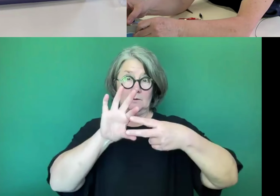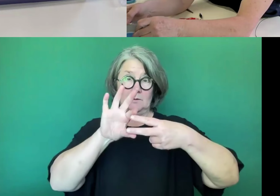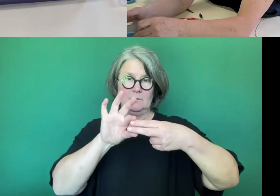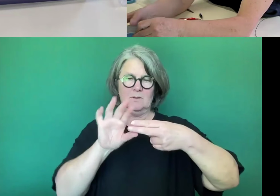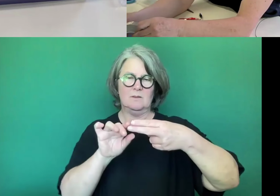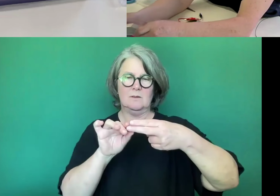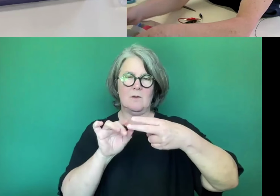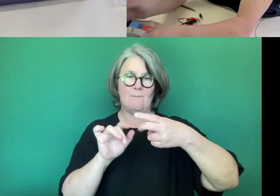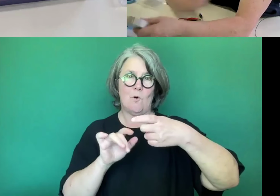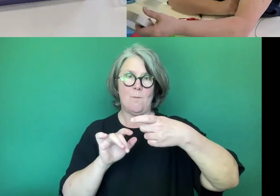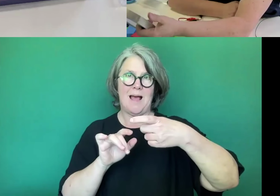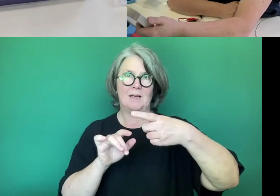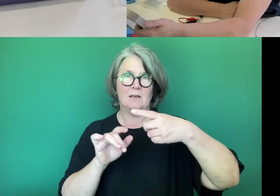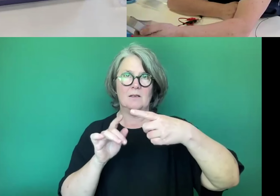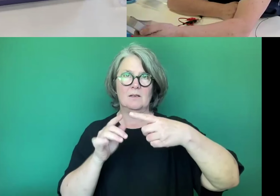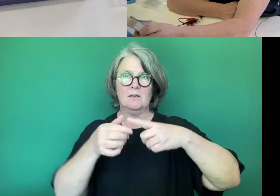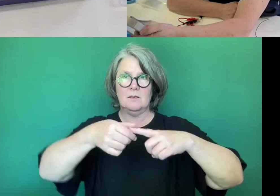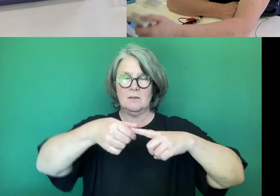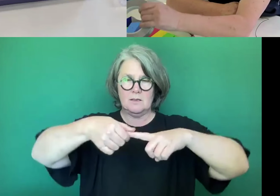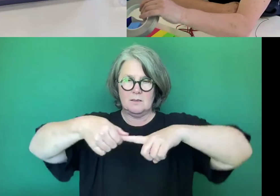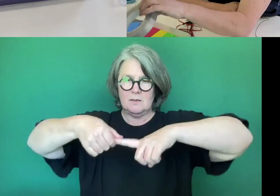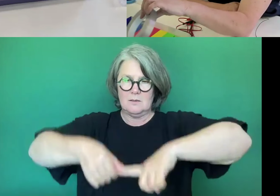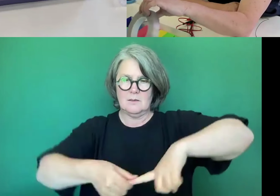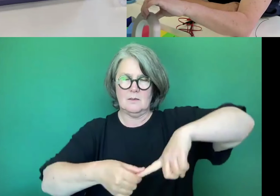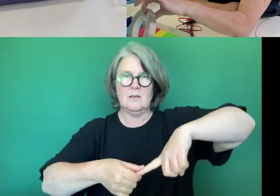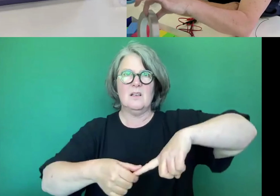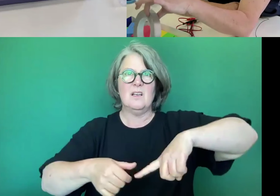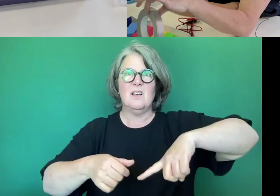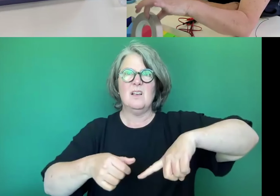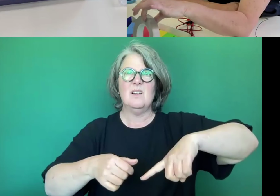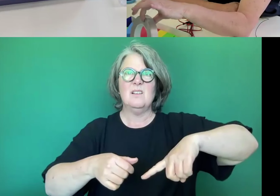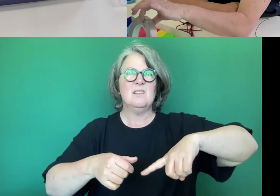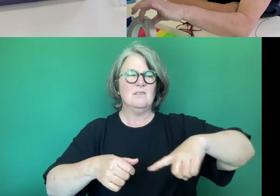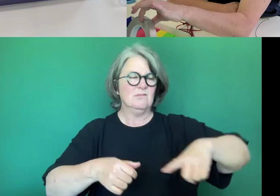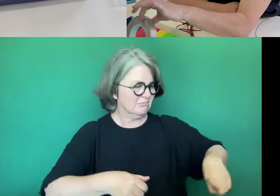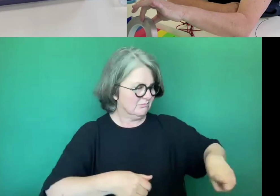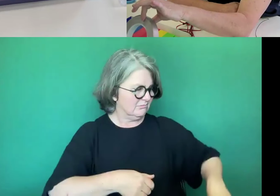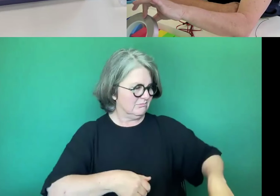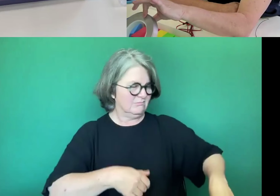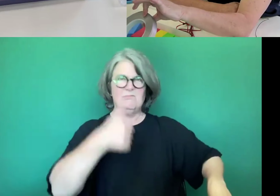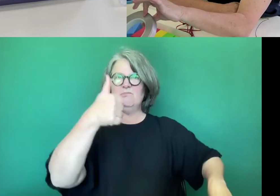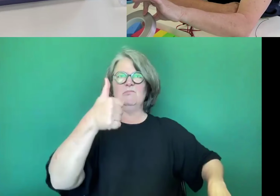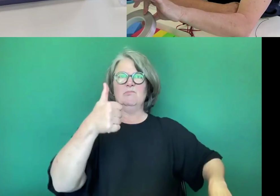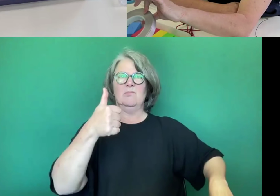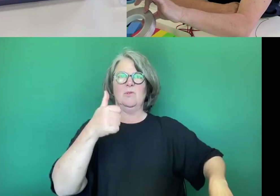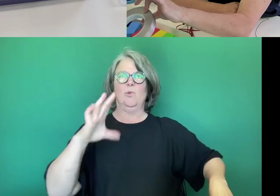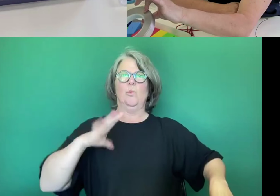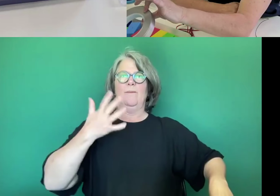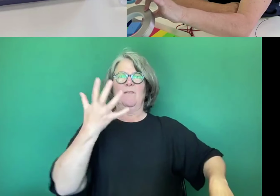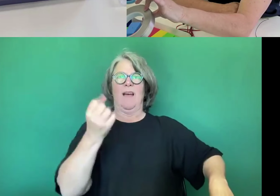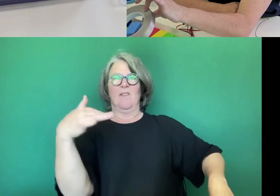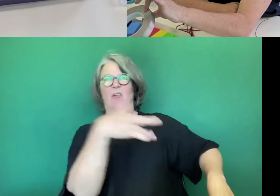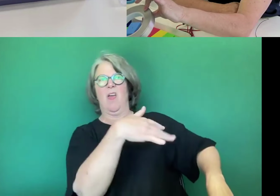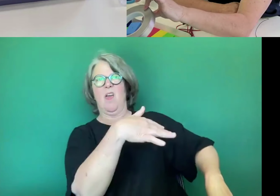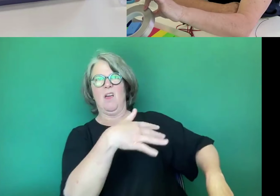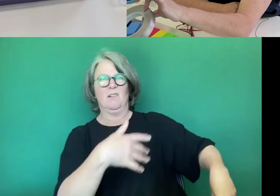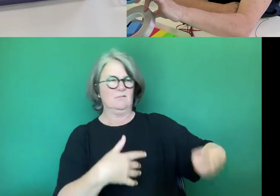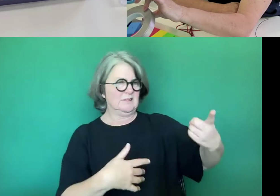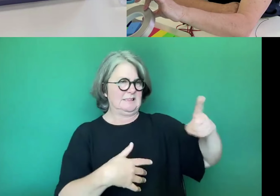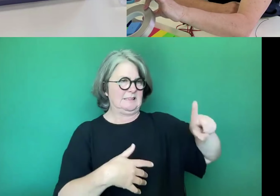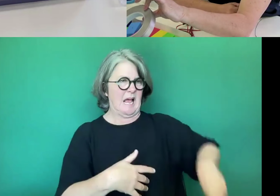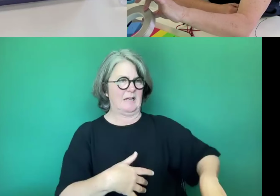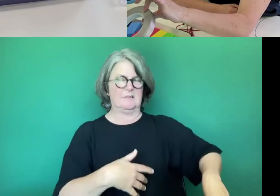the tape down, and you can find the end of it and it holds it in place. All right.